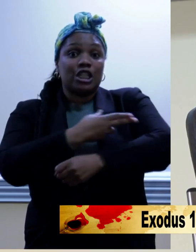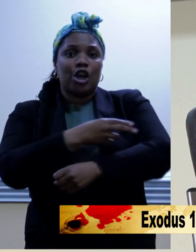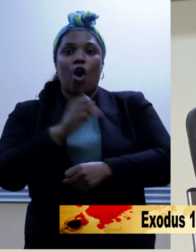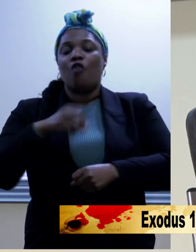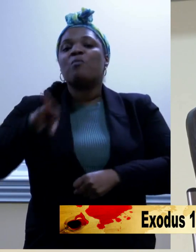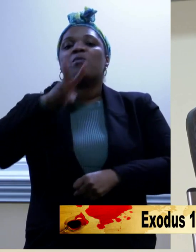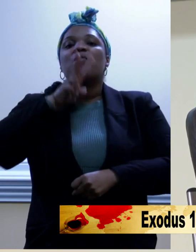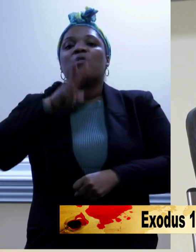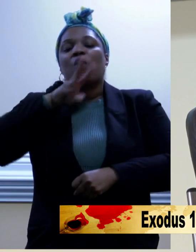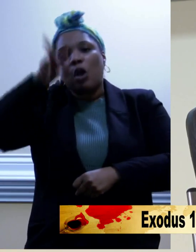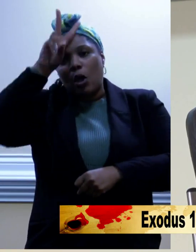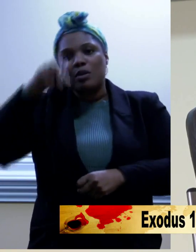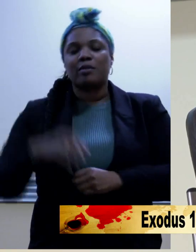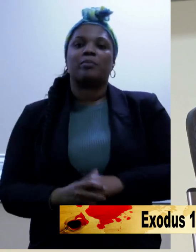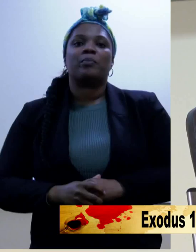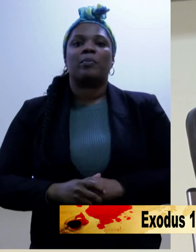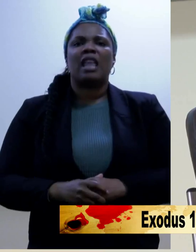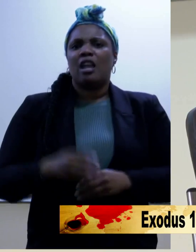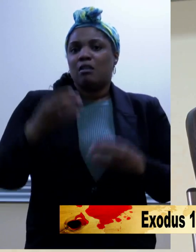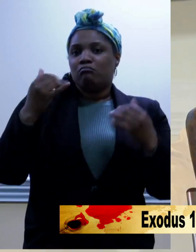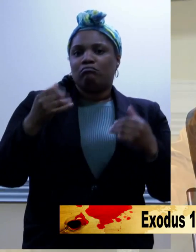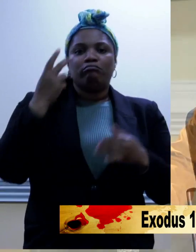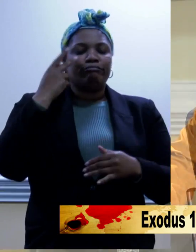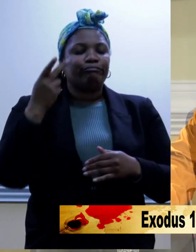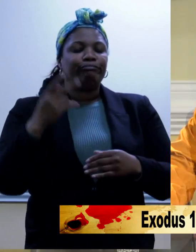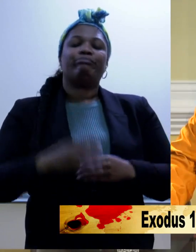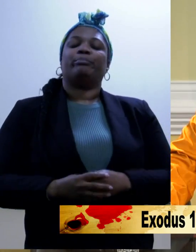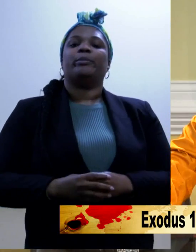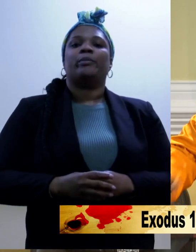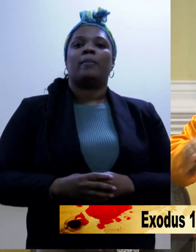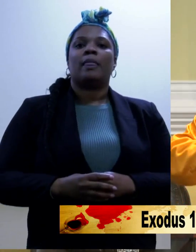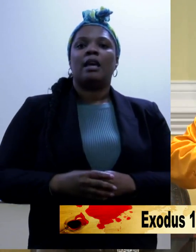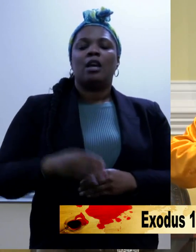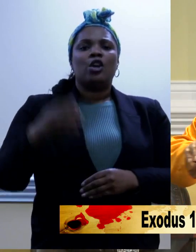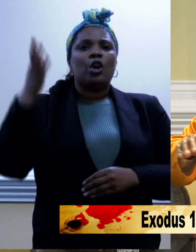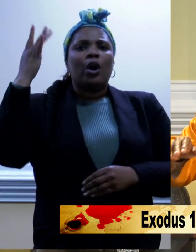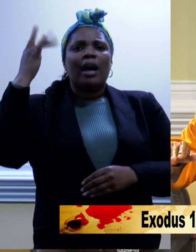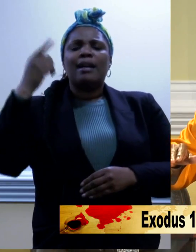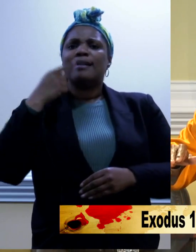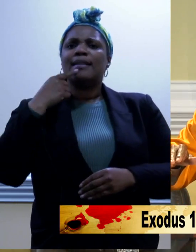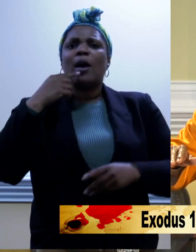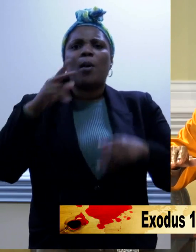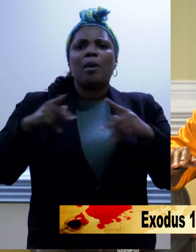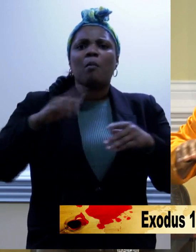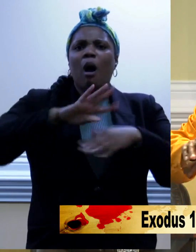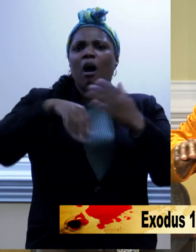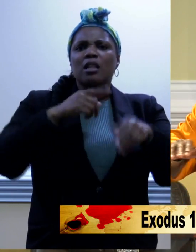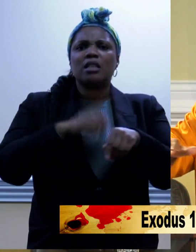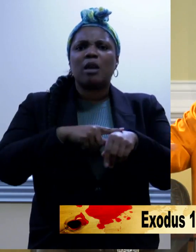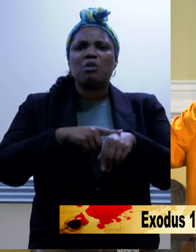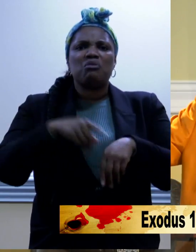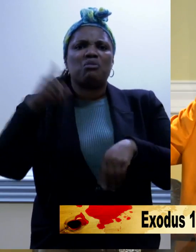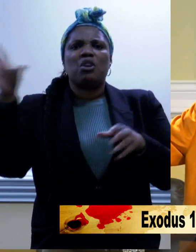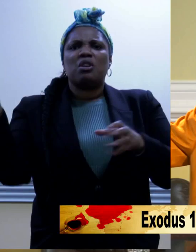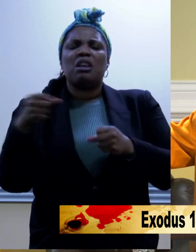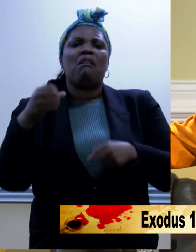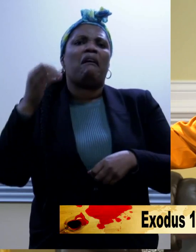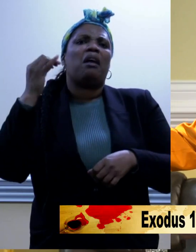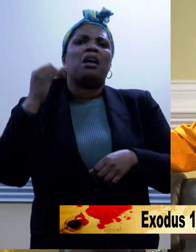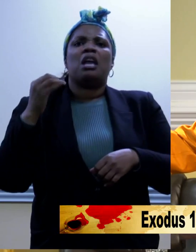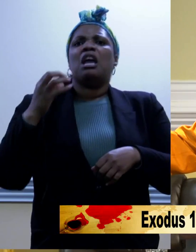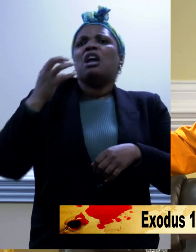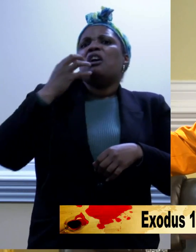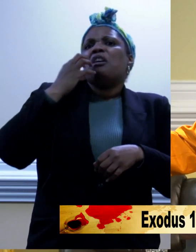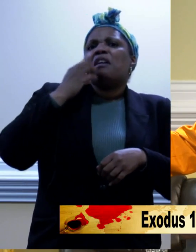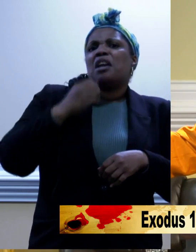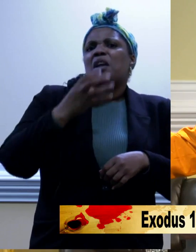the goats. Now, look, sisters and brothers. That's why I tell brothers all the time. You get Hebrews now. Some of our Hebrew